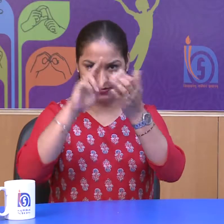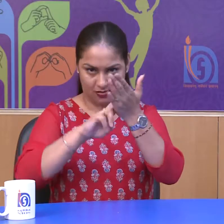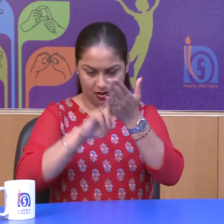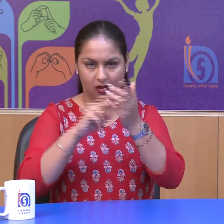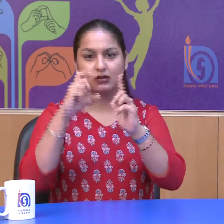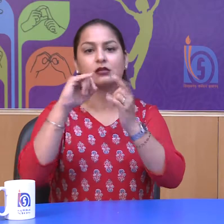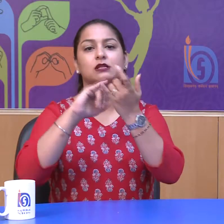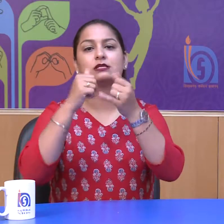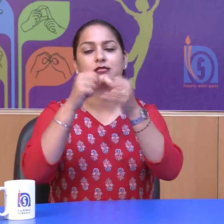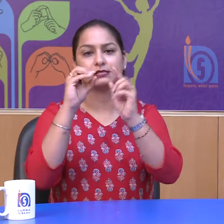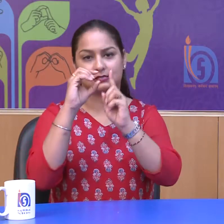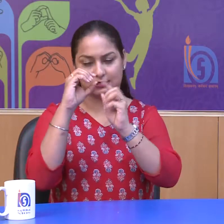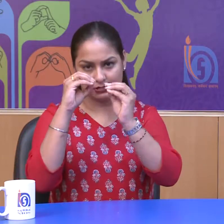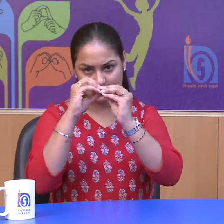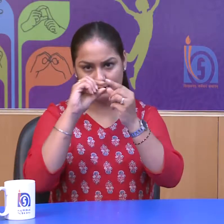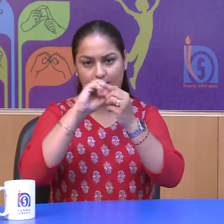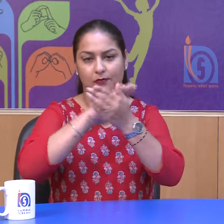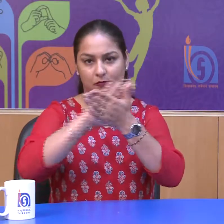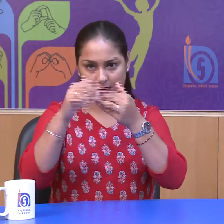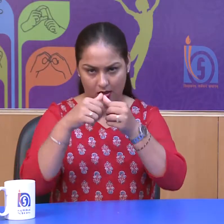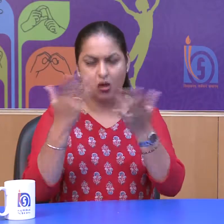Panchayat or municipal bodies.